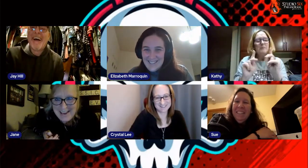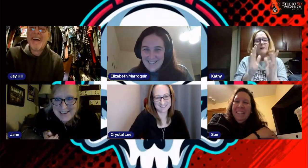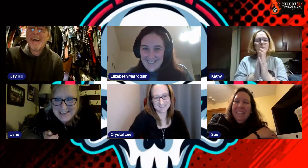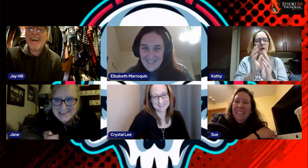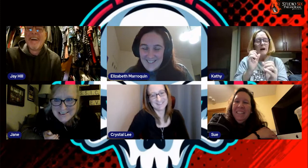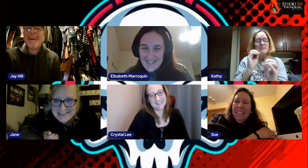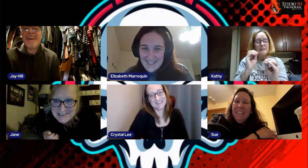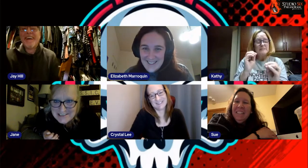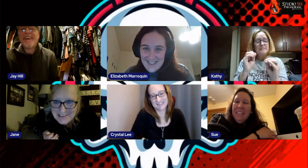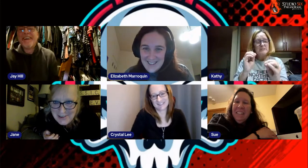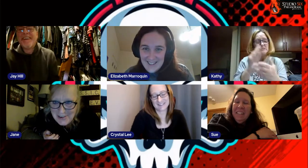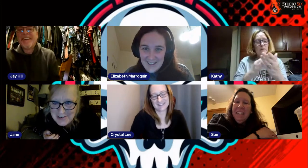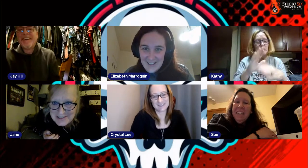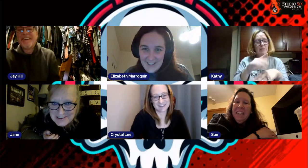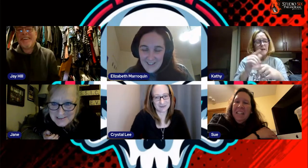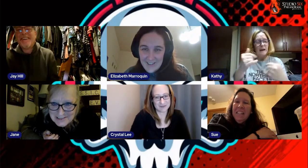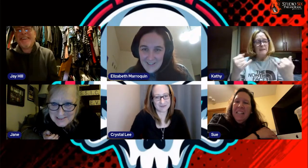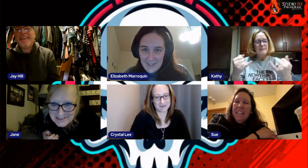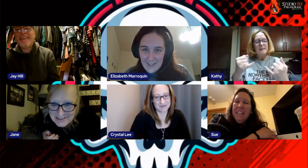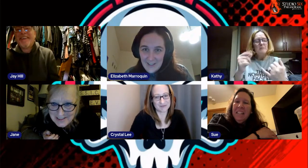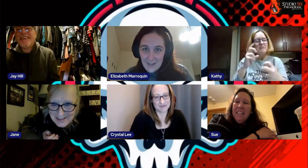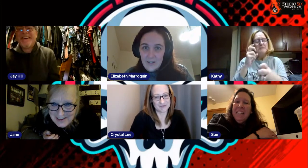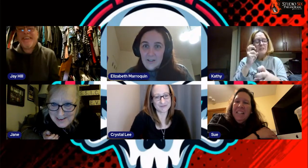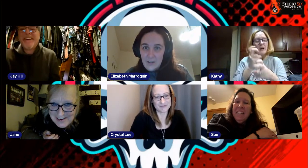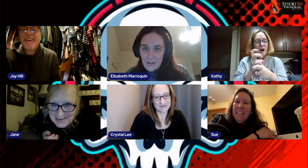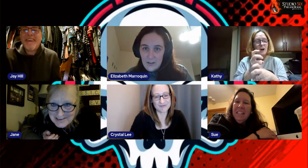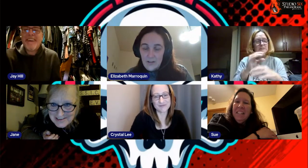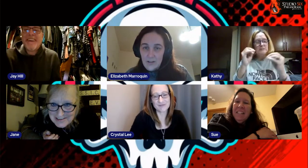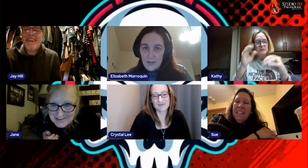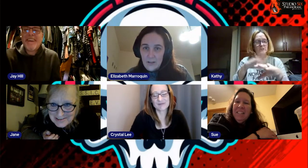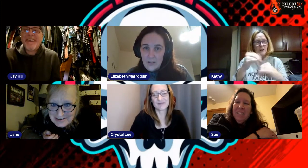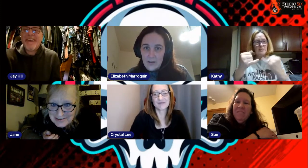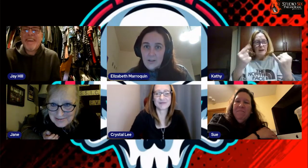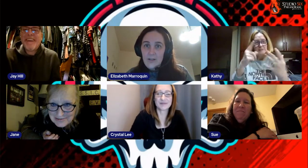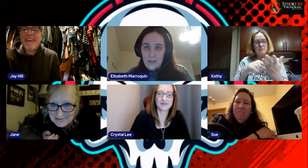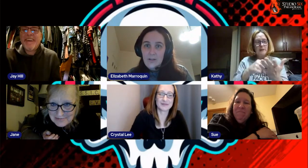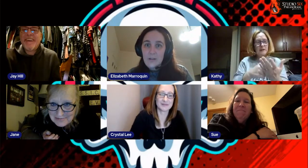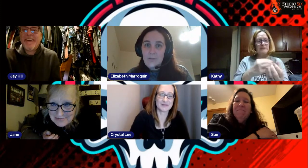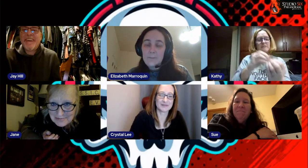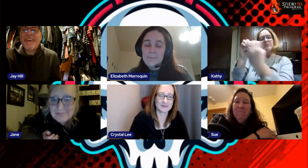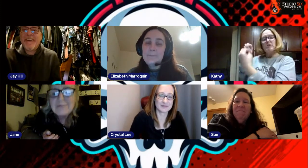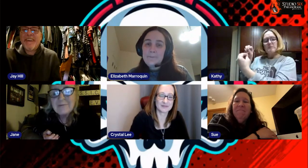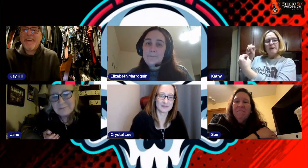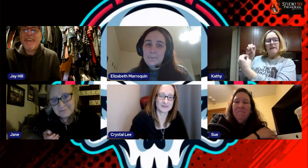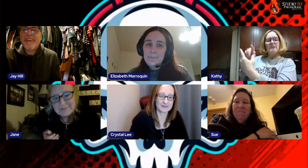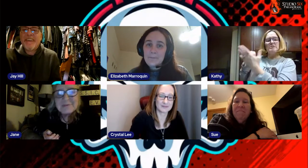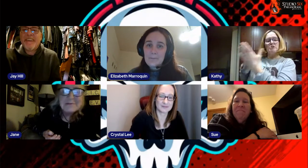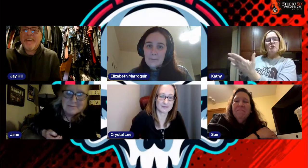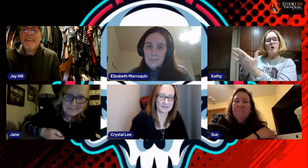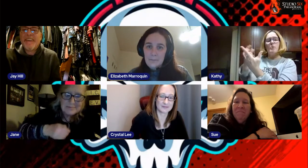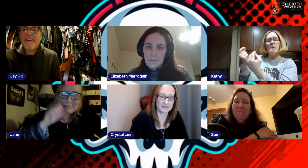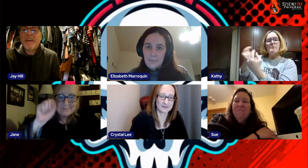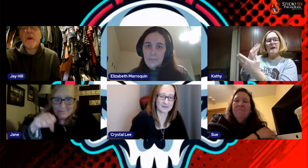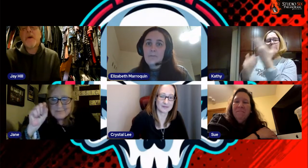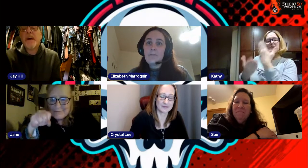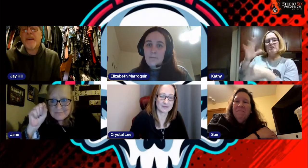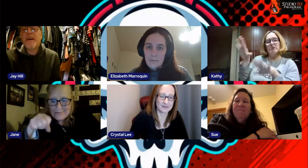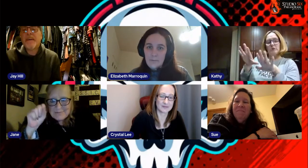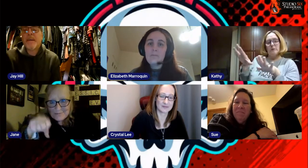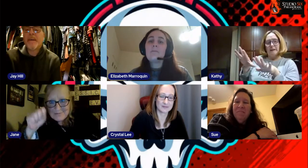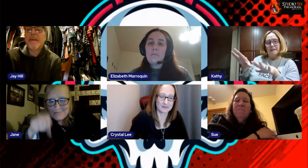you probably know, I did teach them online. It's really hard to teach online. Sometimes I have to turn my hand to show what my